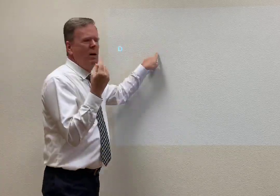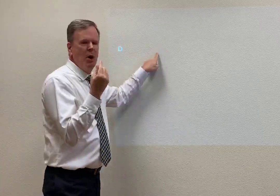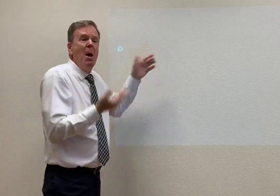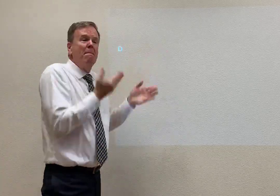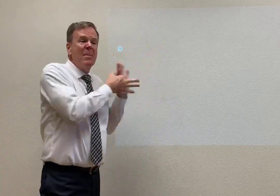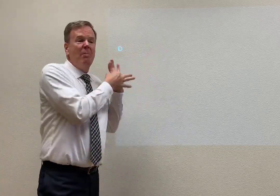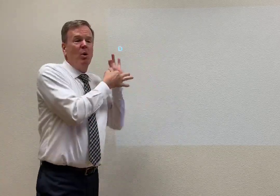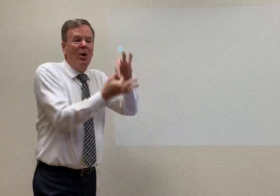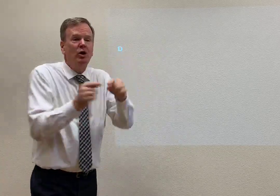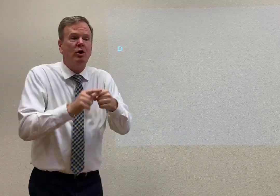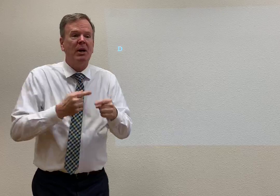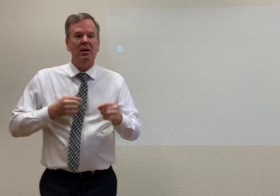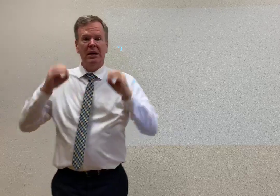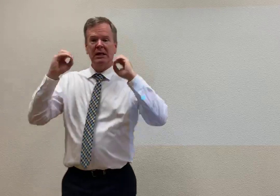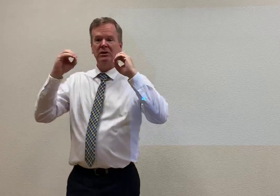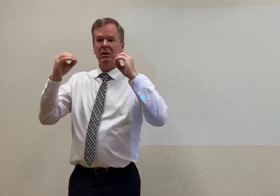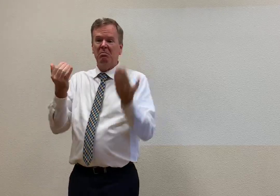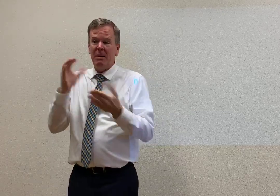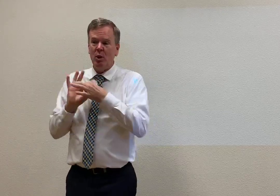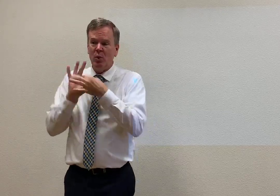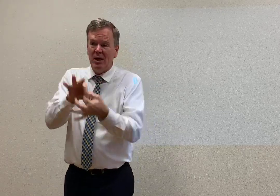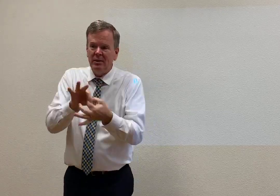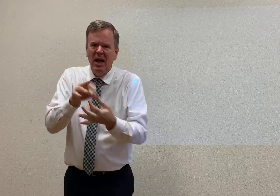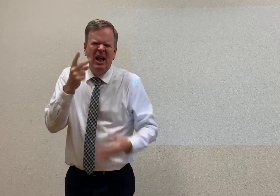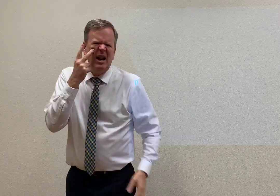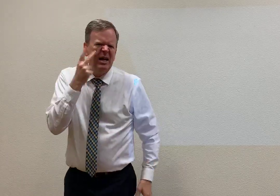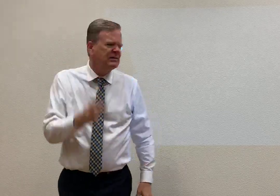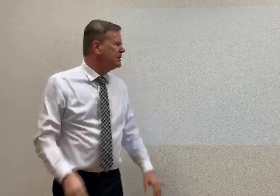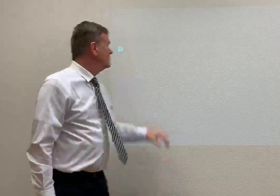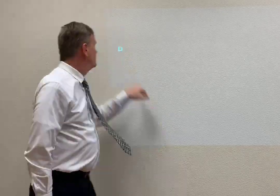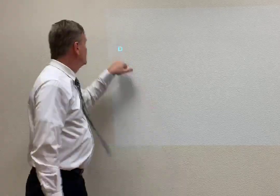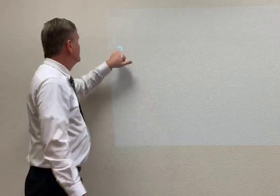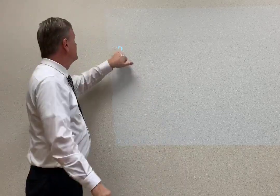I just wanted to add one more. This might be related to my lesson. This might be related. We'll see.